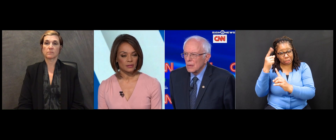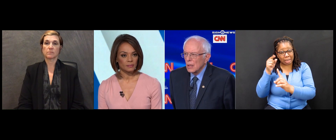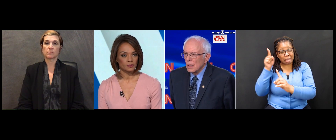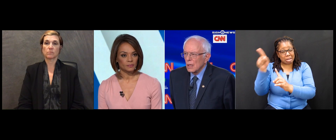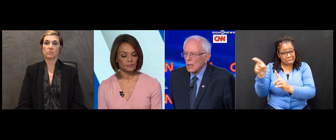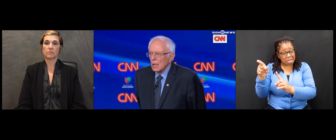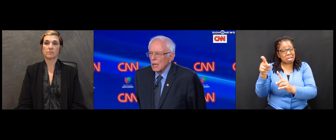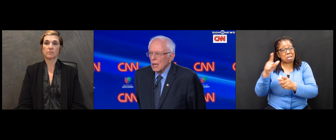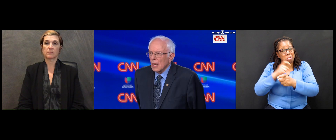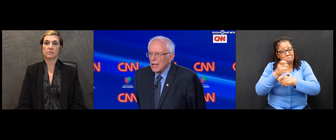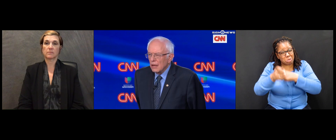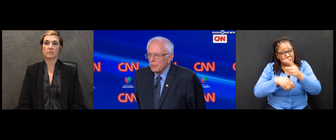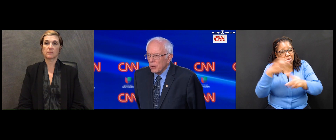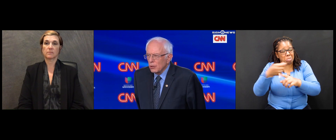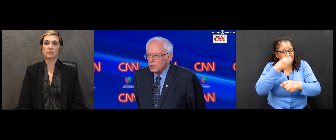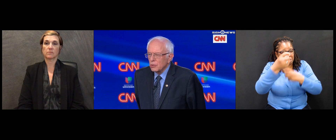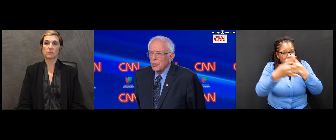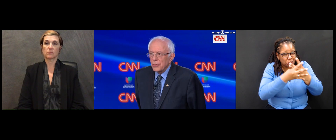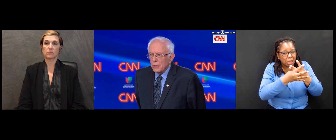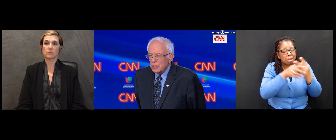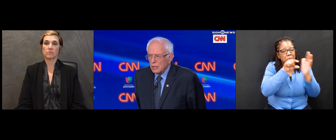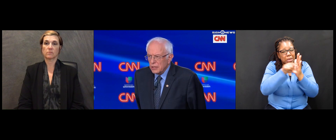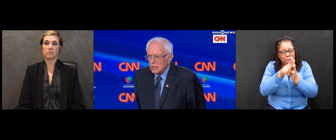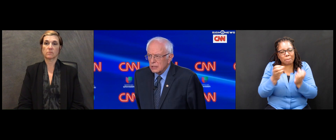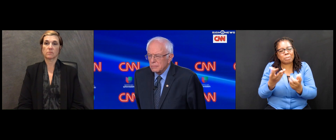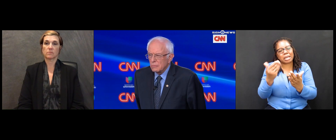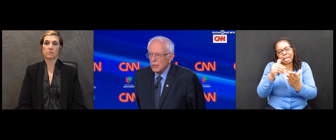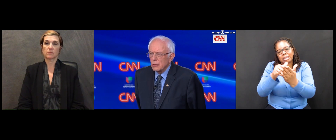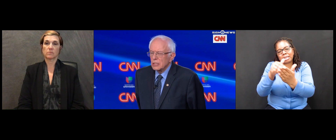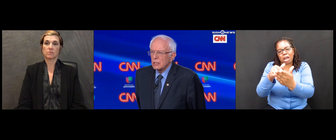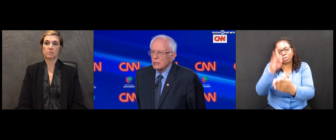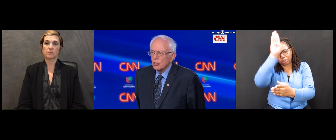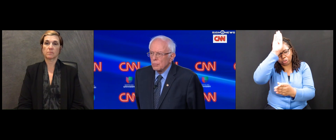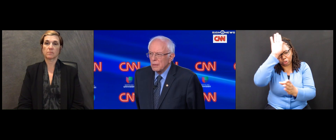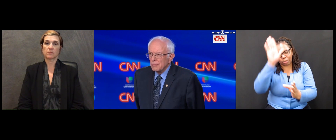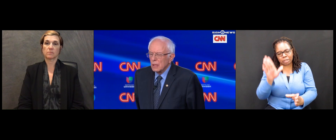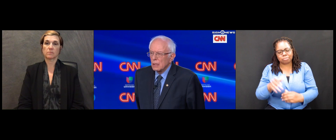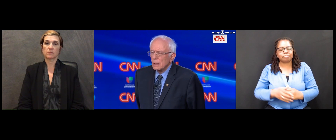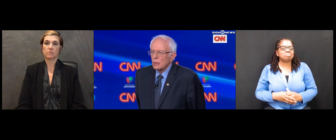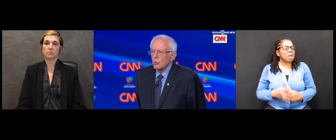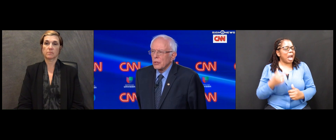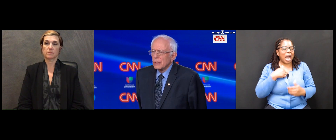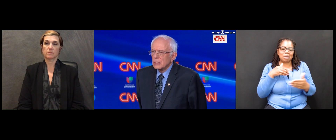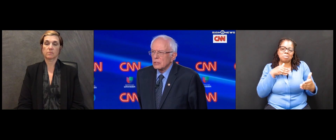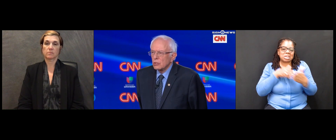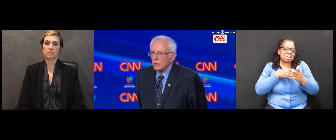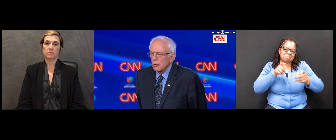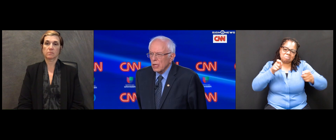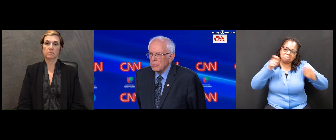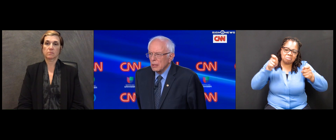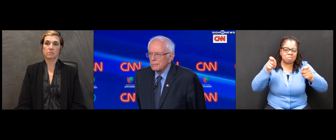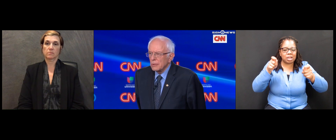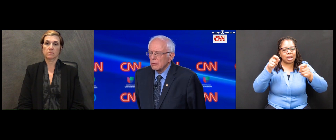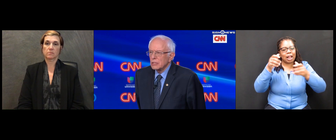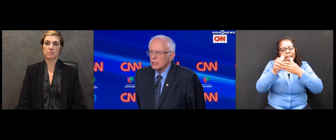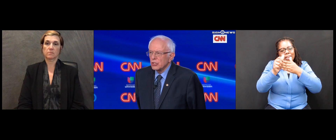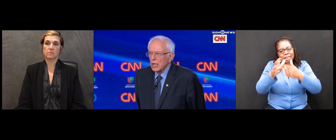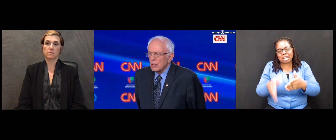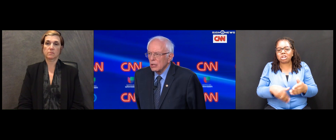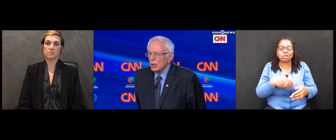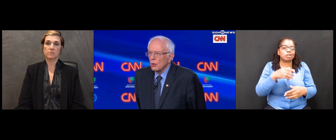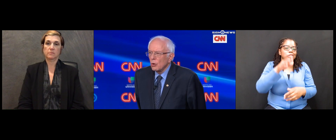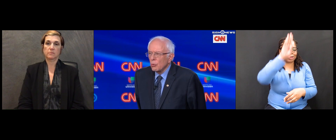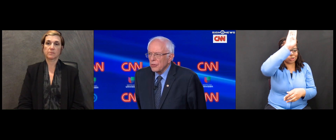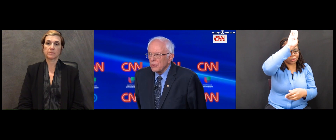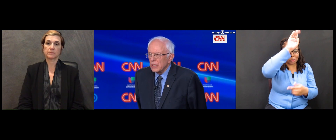Cubans? I have opposed authoritarianism, whether it's in Cuba, whether it's in Saudi Arabia, whether it's in